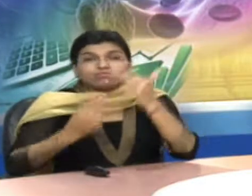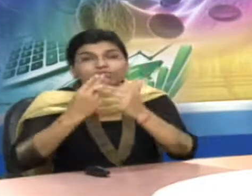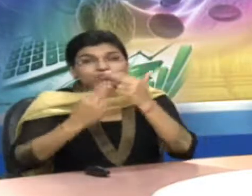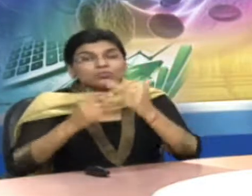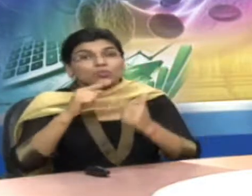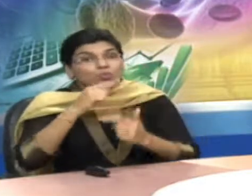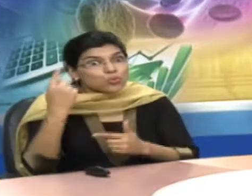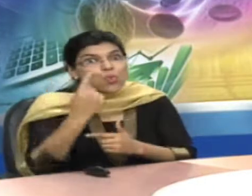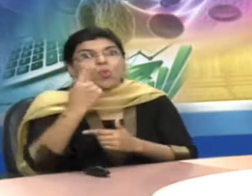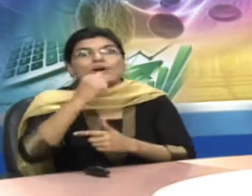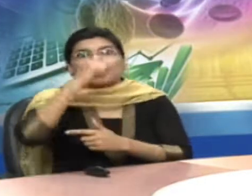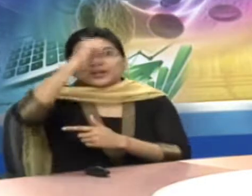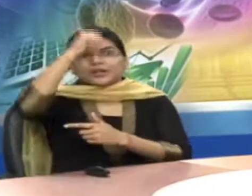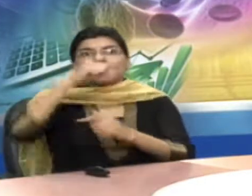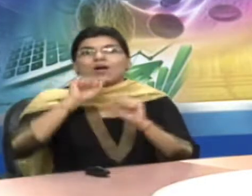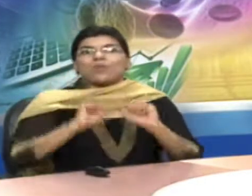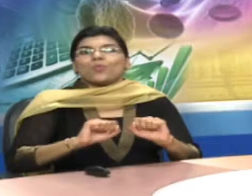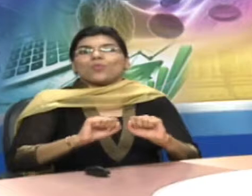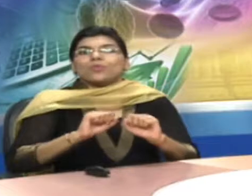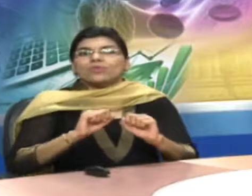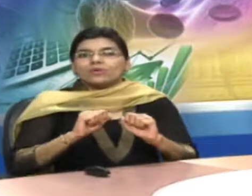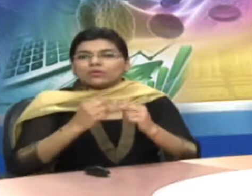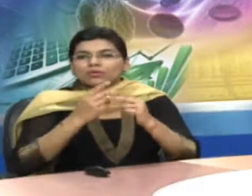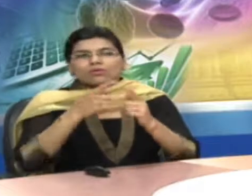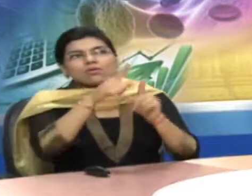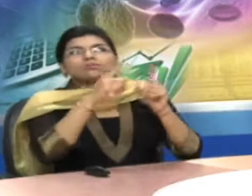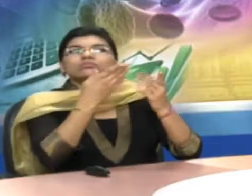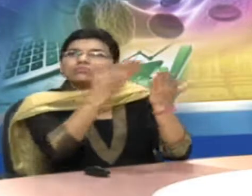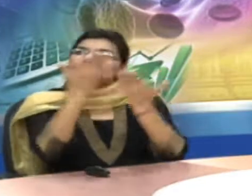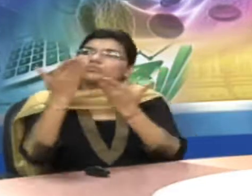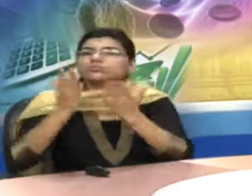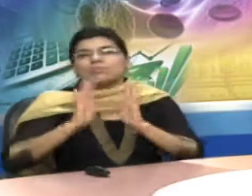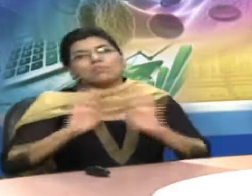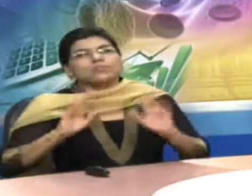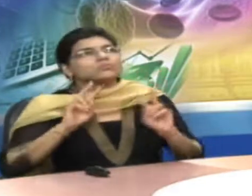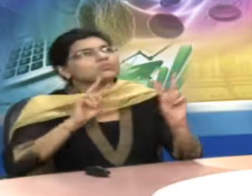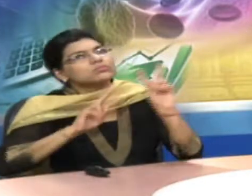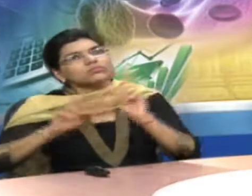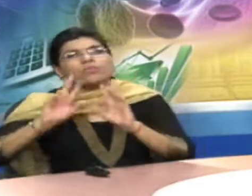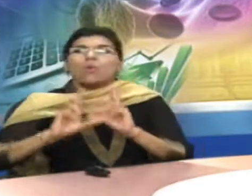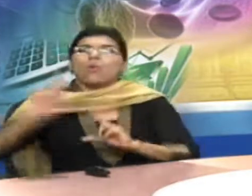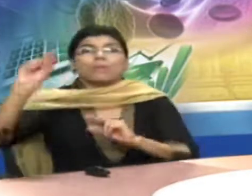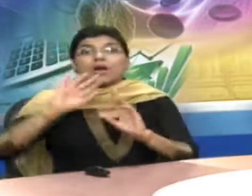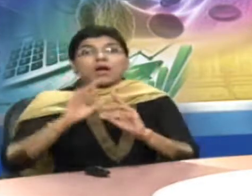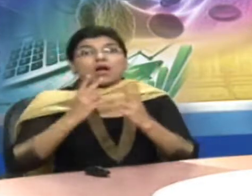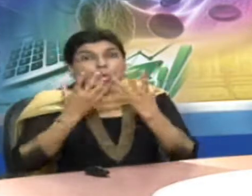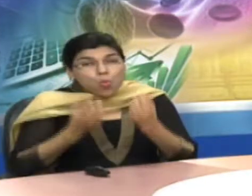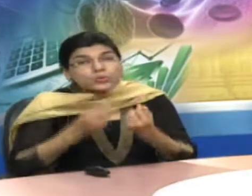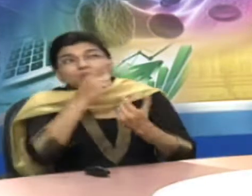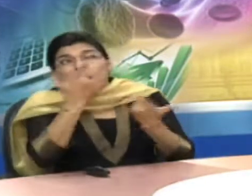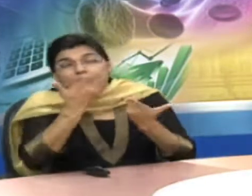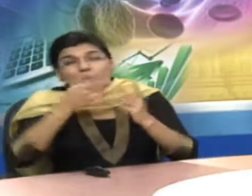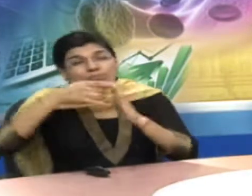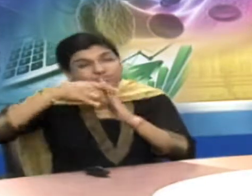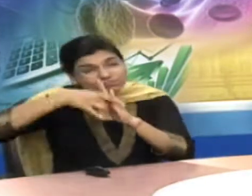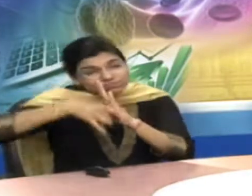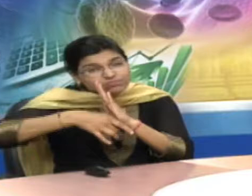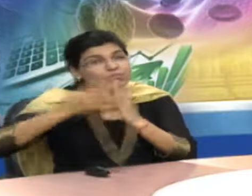all of which tell us something of India's stories, India's history. It is not only